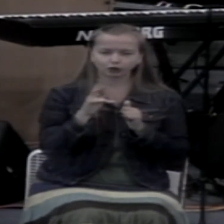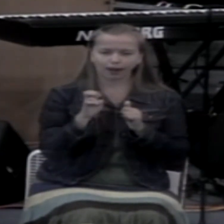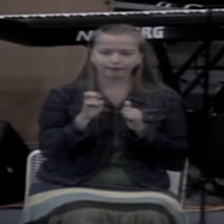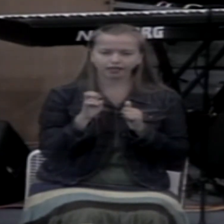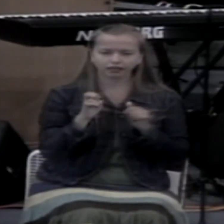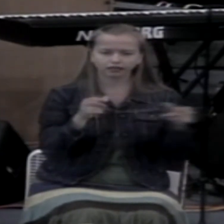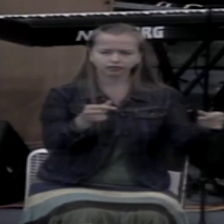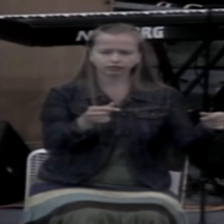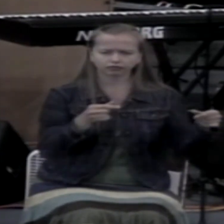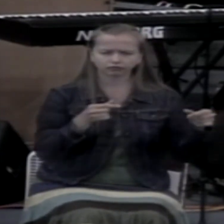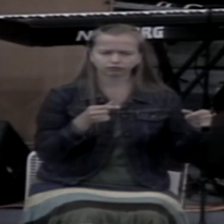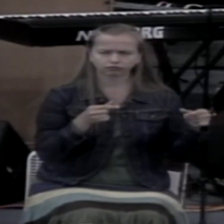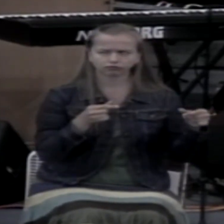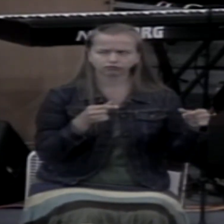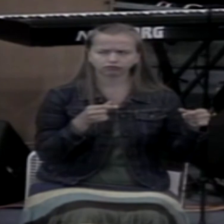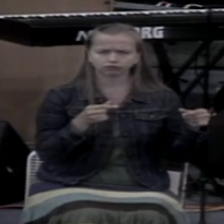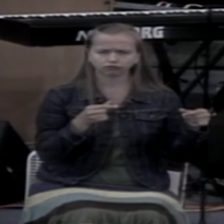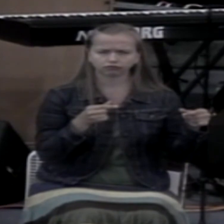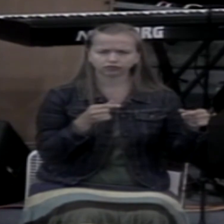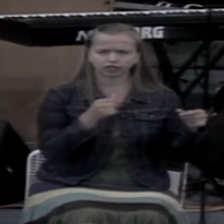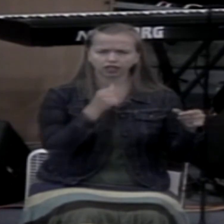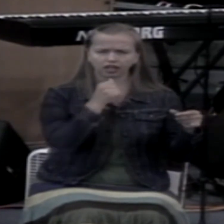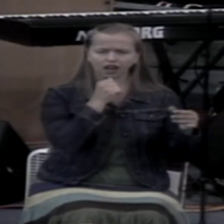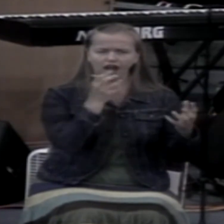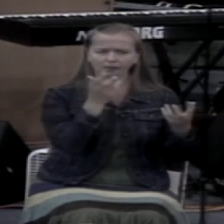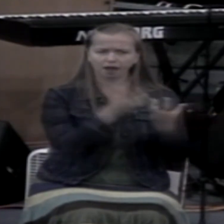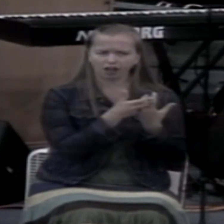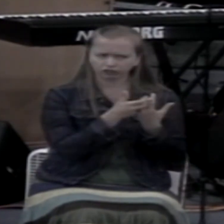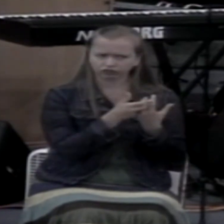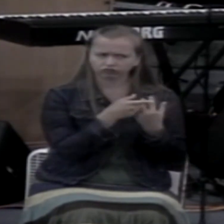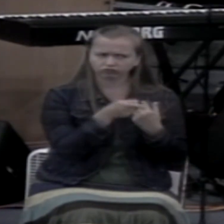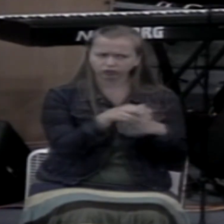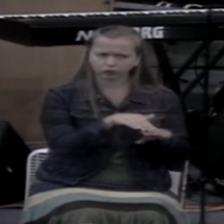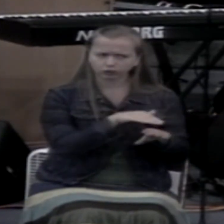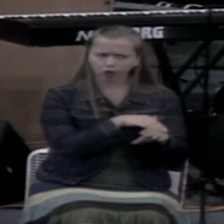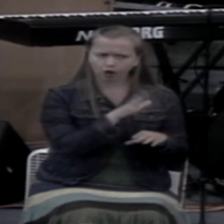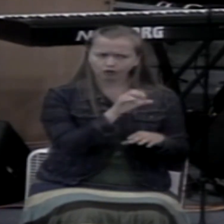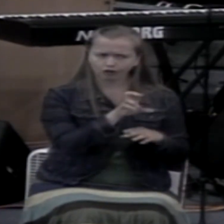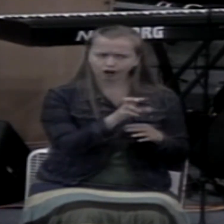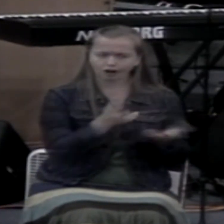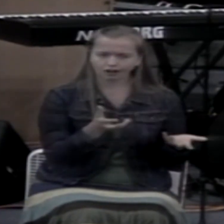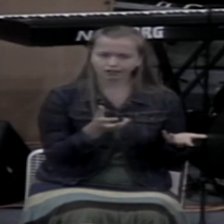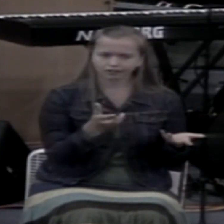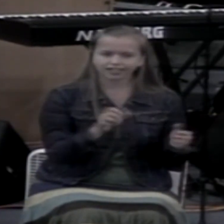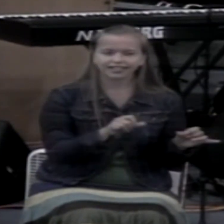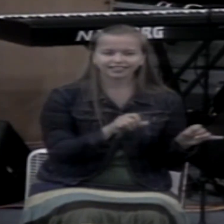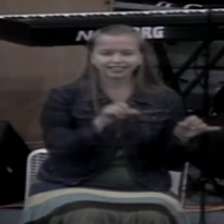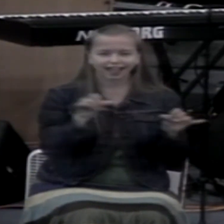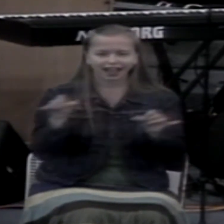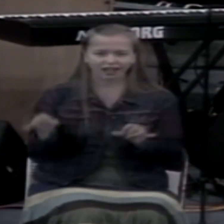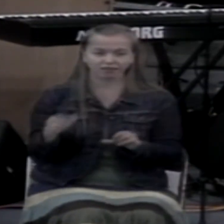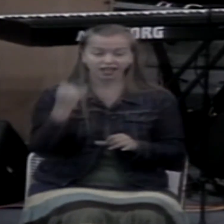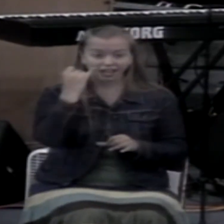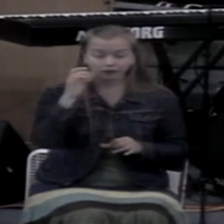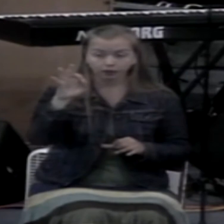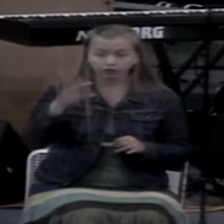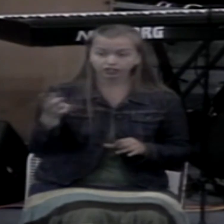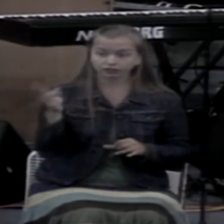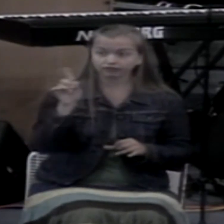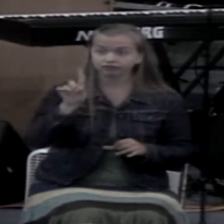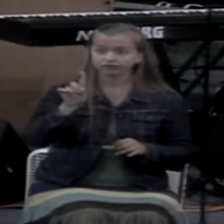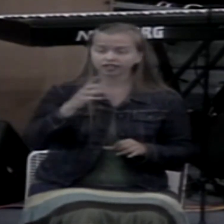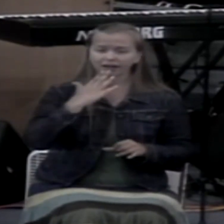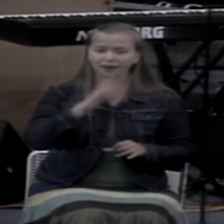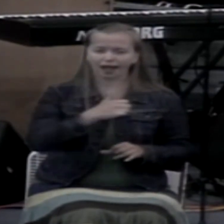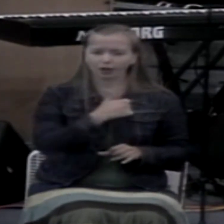Did you read it? I said, no, I'm sorry, I didn't. I said, I get so many, I had deleted a whole bunch of them, and I